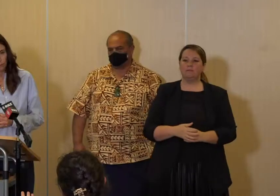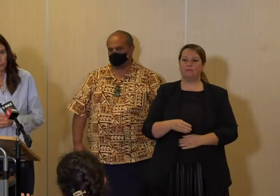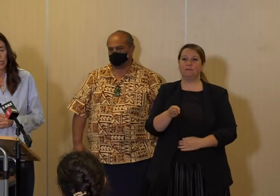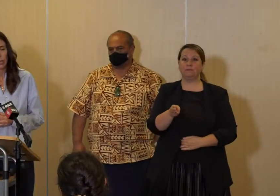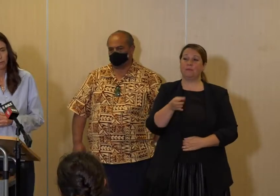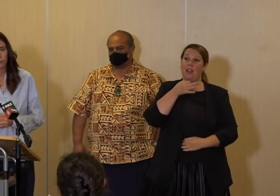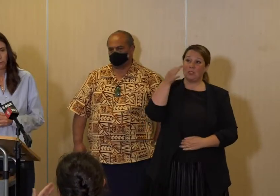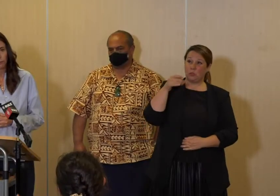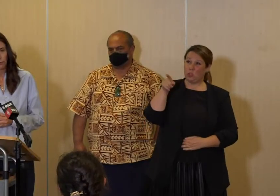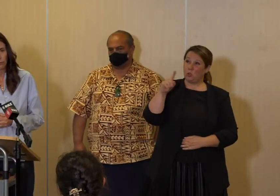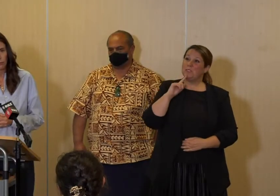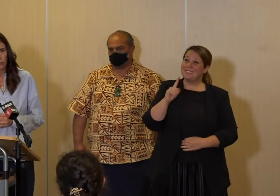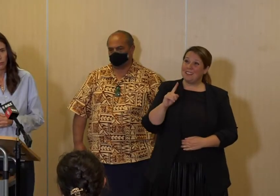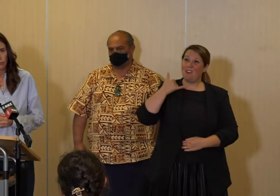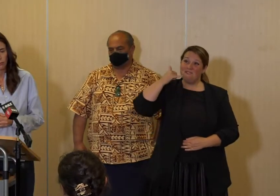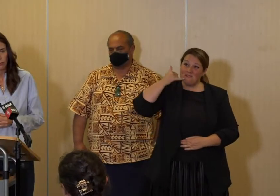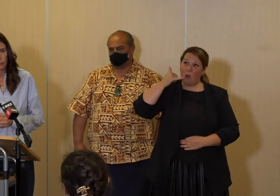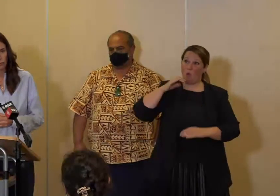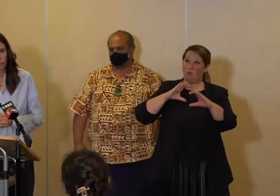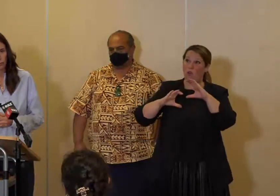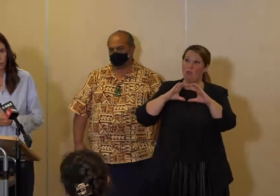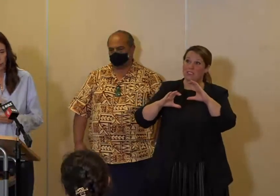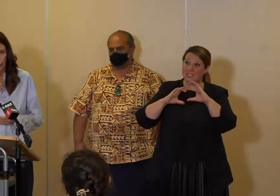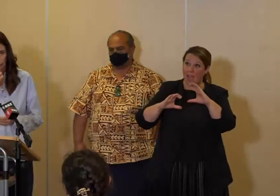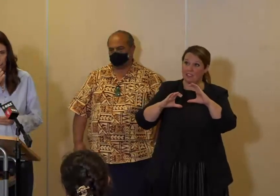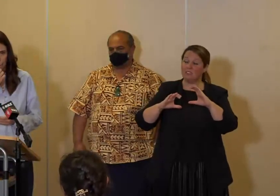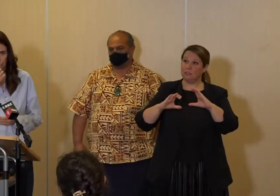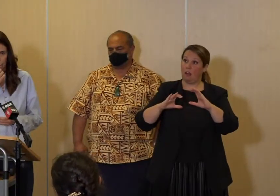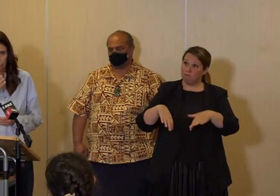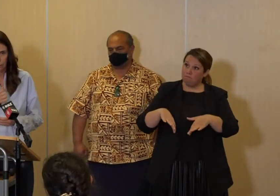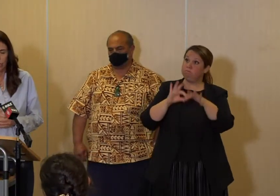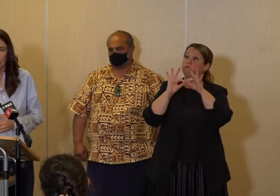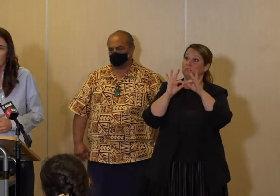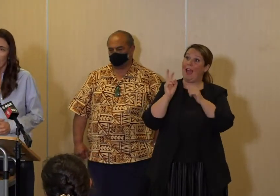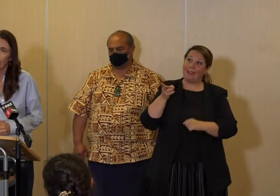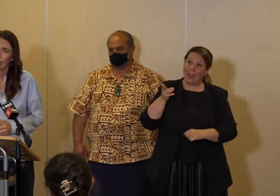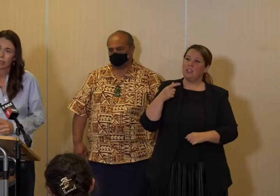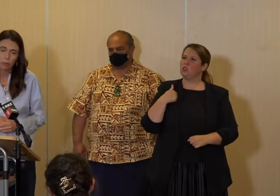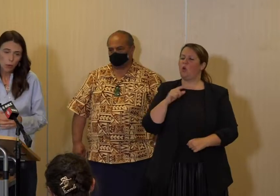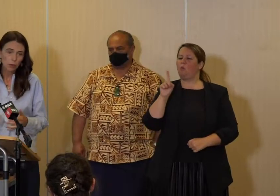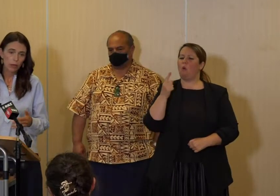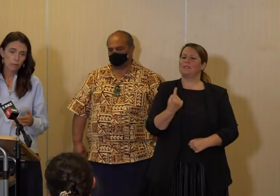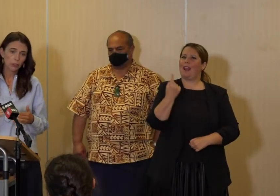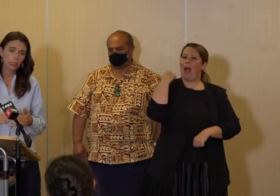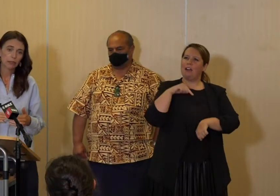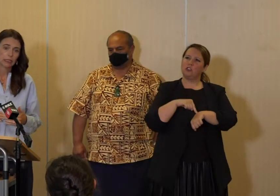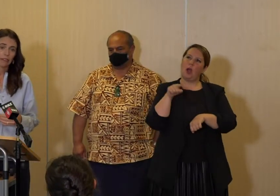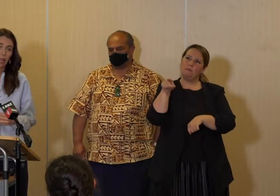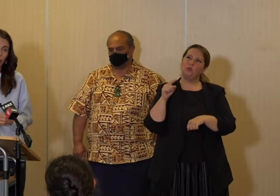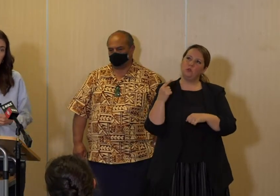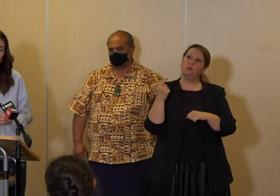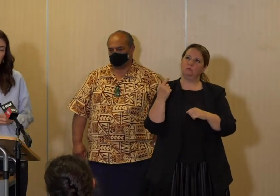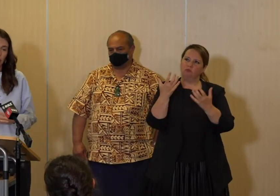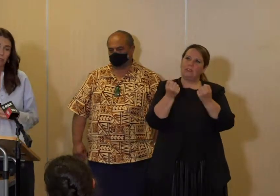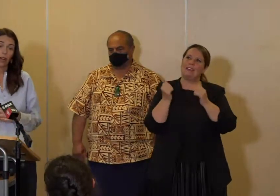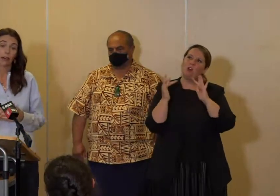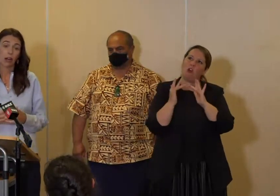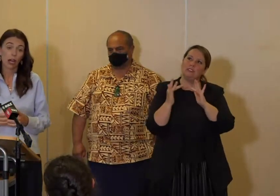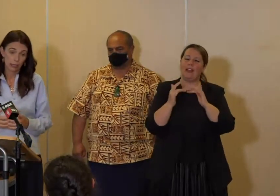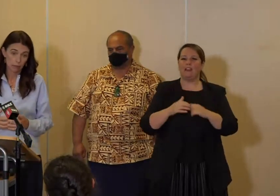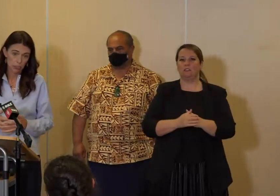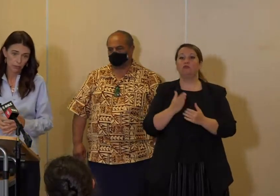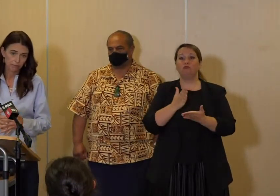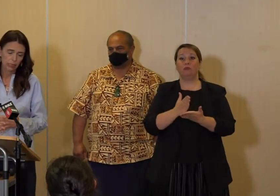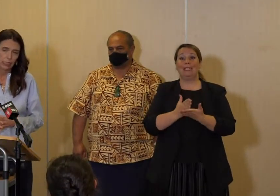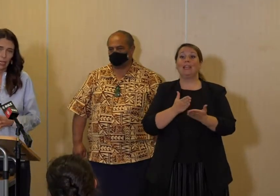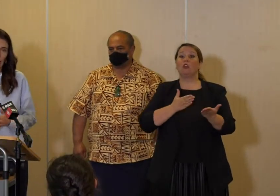intermittently back up. Yeah. What was the last contact you had from Tonga? At the moment, we're mostly receiving our information via our